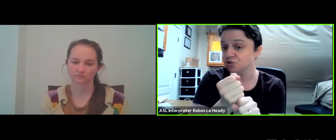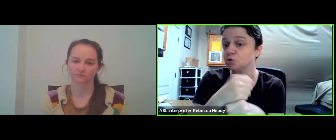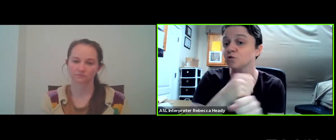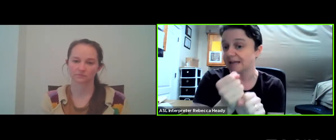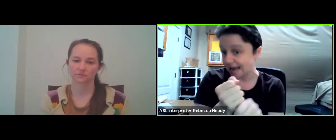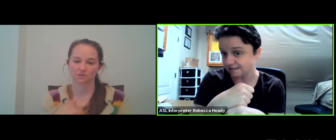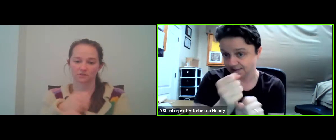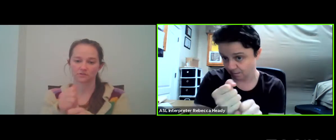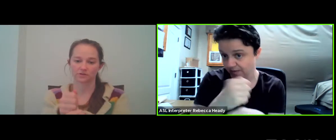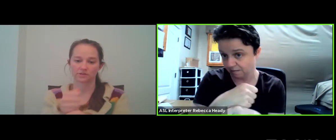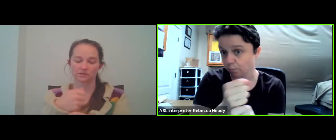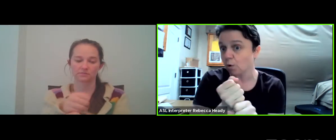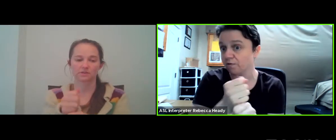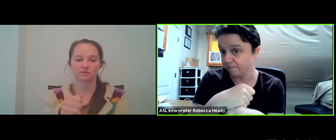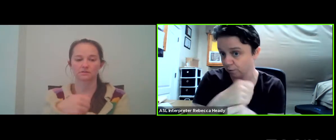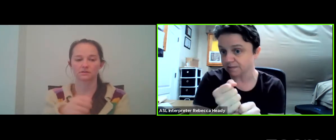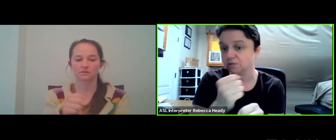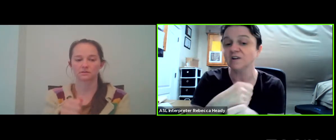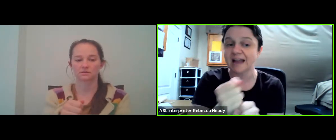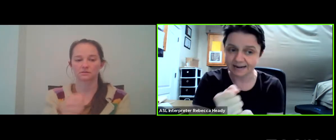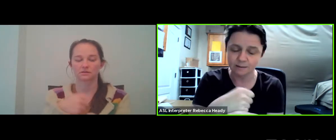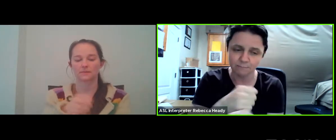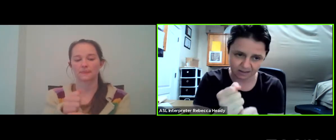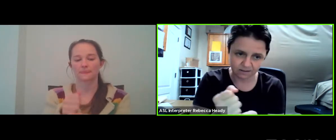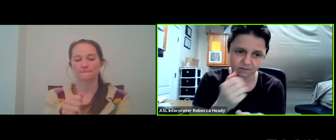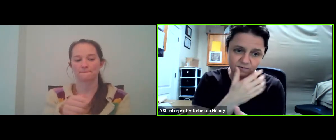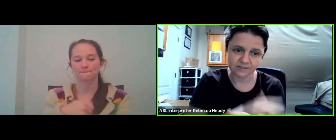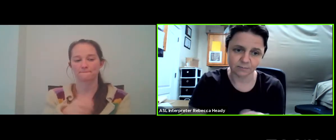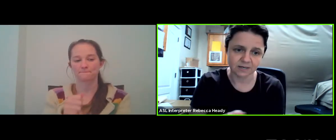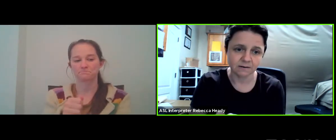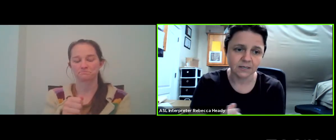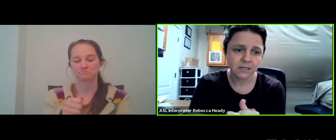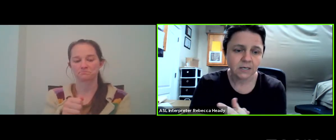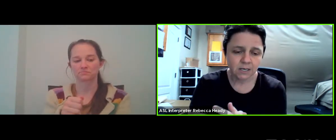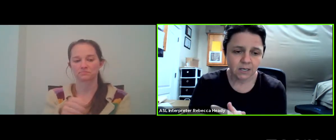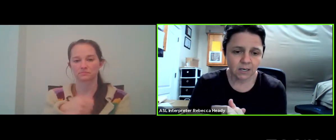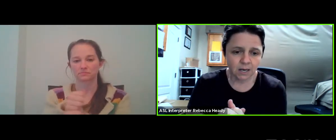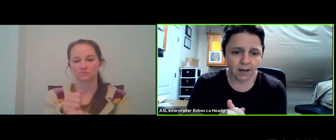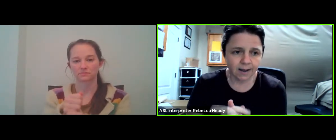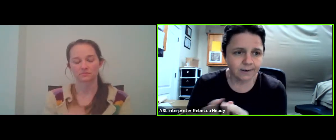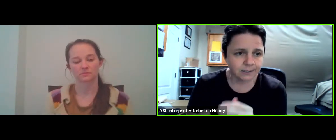the action to create something, they're both verbs, create and make. They're the same sign.